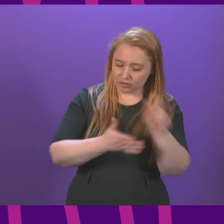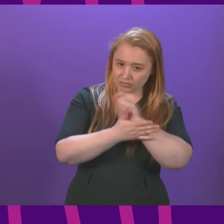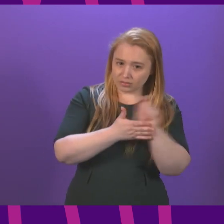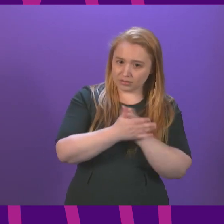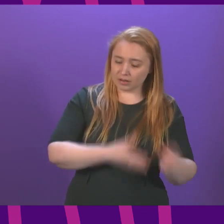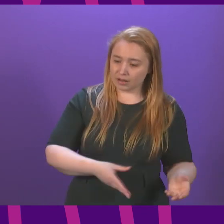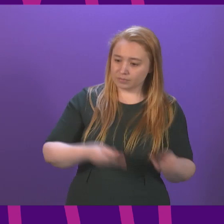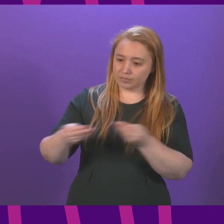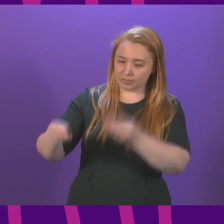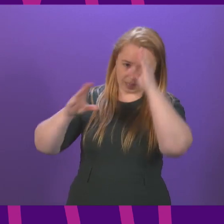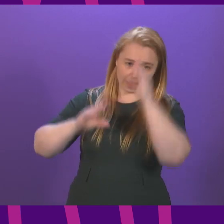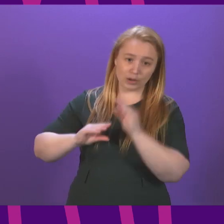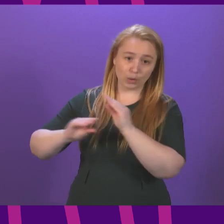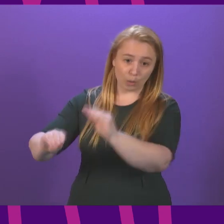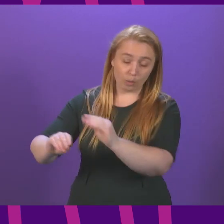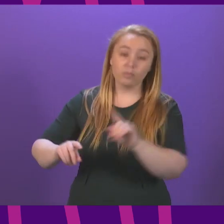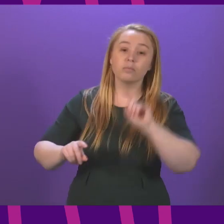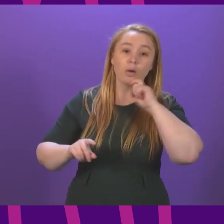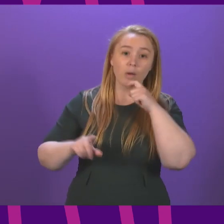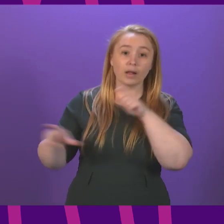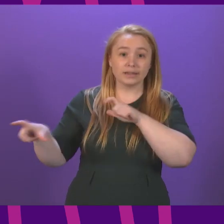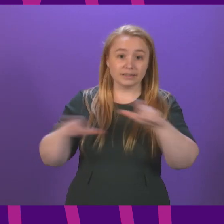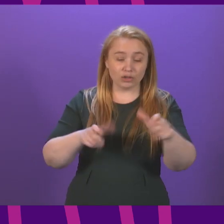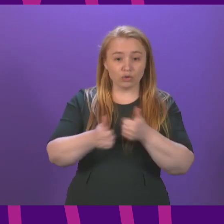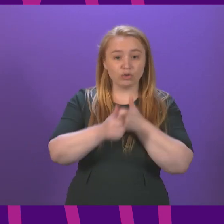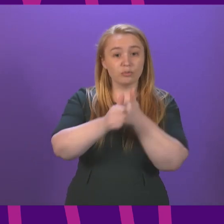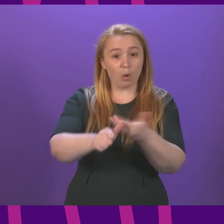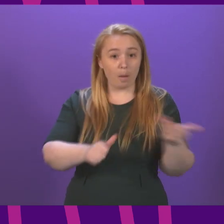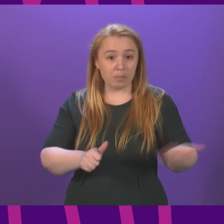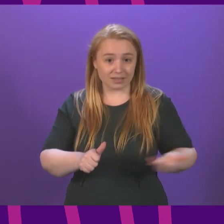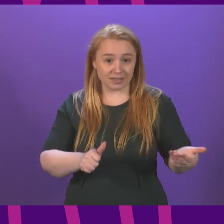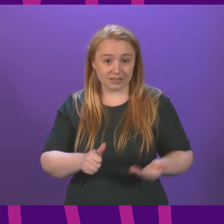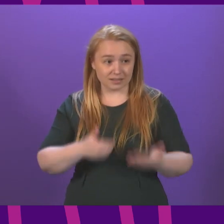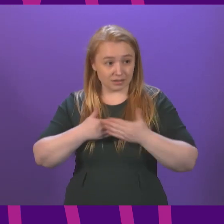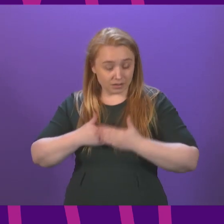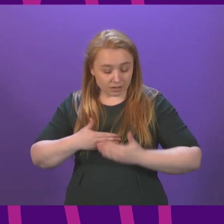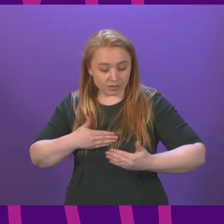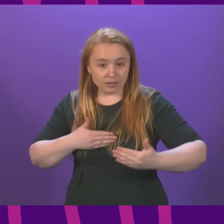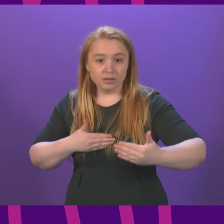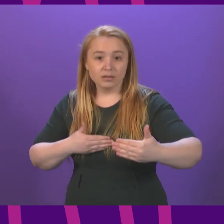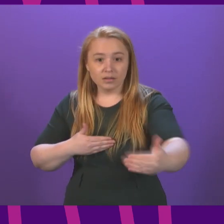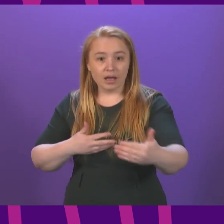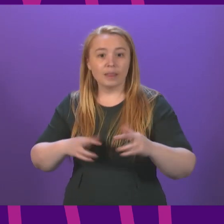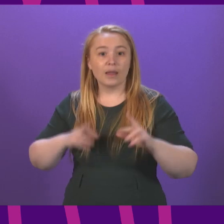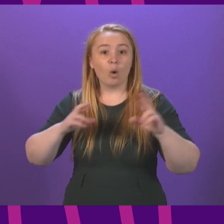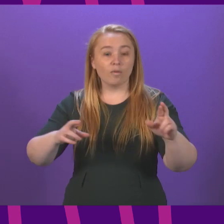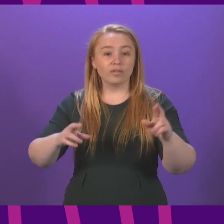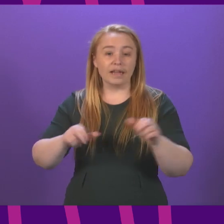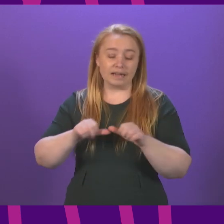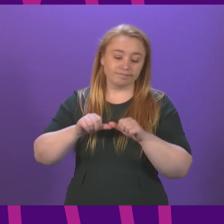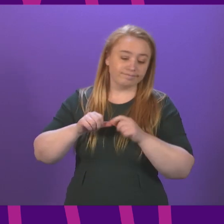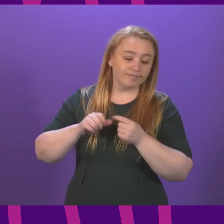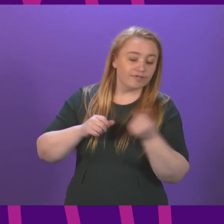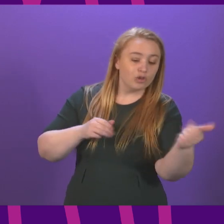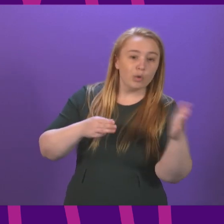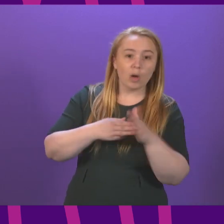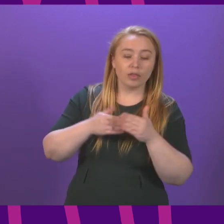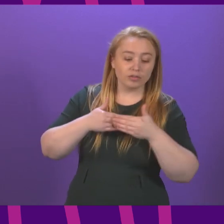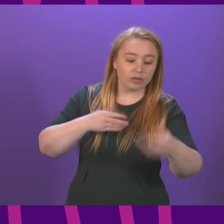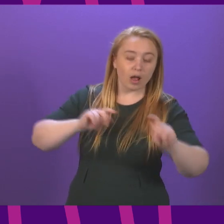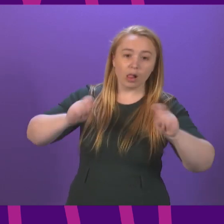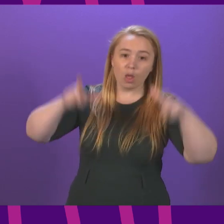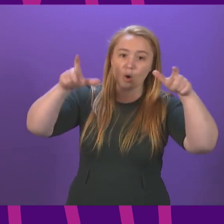that are being experienced there. We will continue to support business for as long as is required, as we hopefully, in the next couple of months, come out of